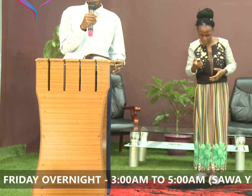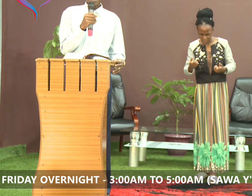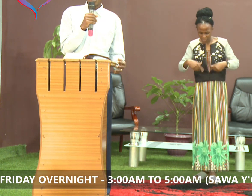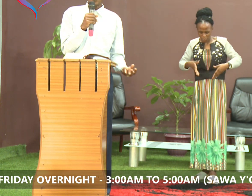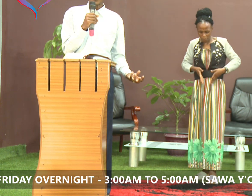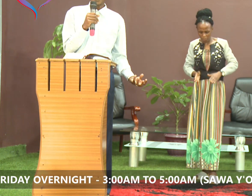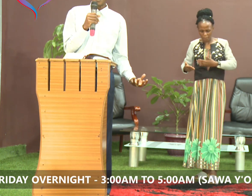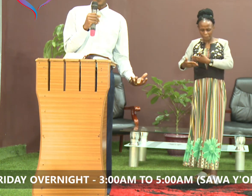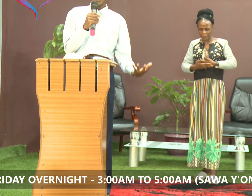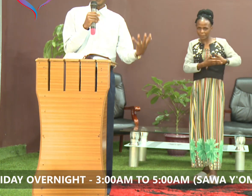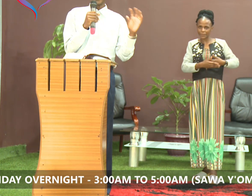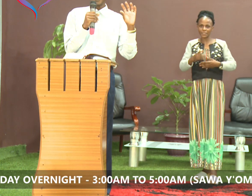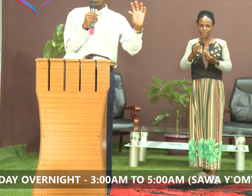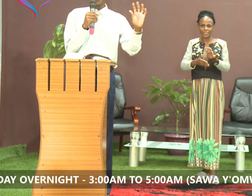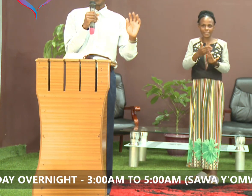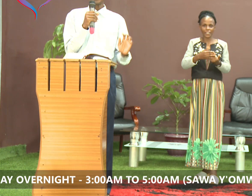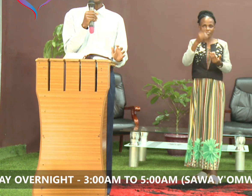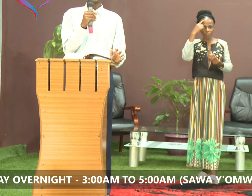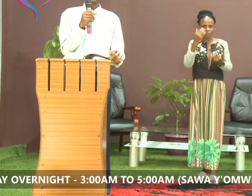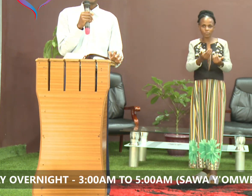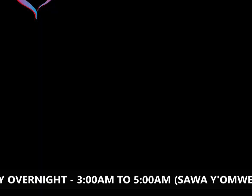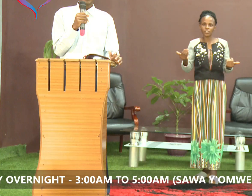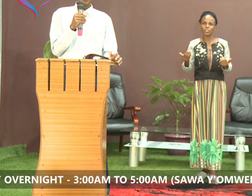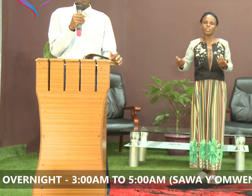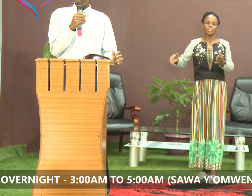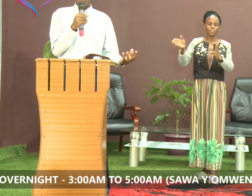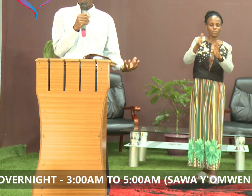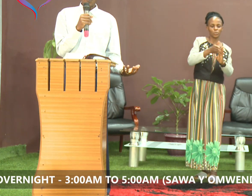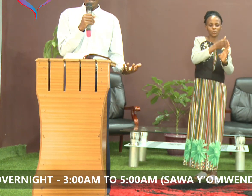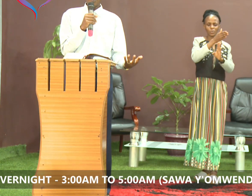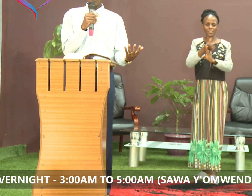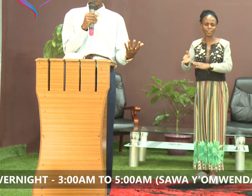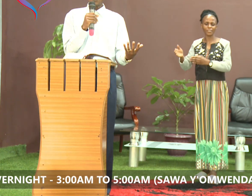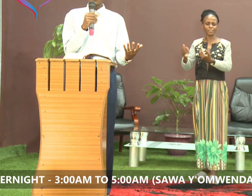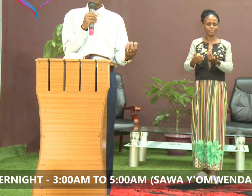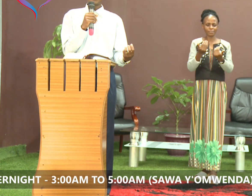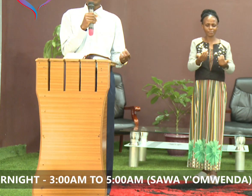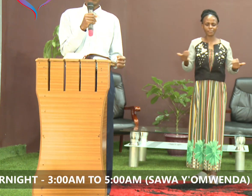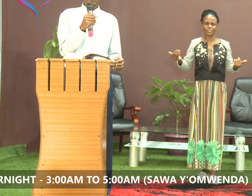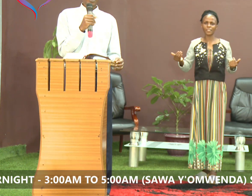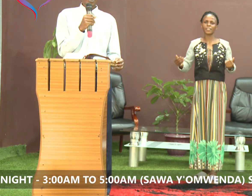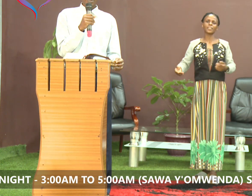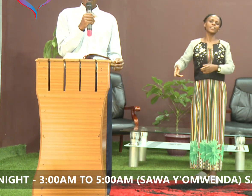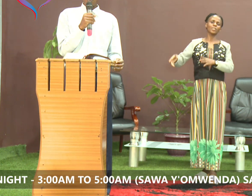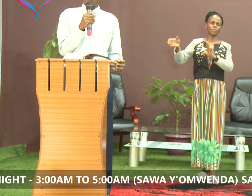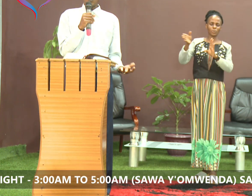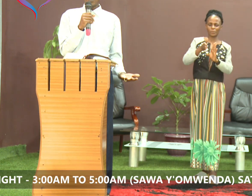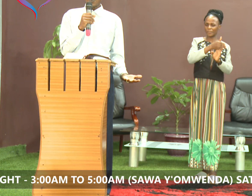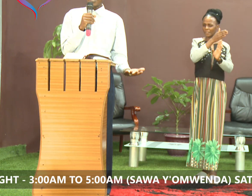offspring, nga mukuza eggwanga lino eritya Katonda. You are nurturing this child. Mulera omwana ono. You are discipling this